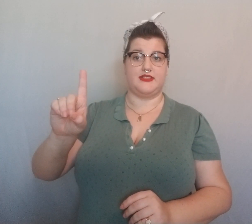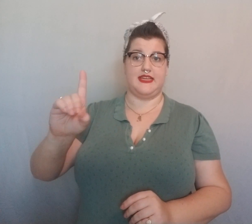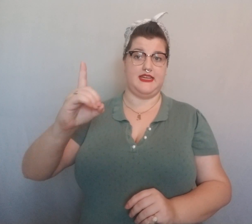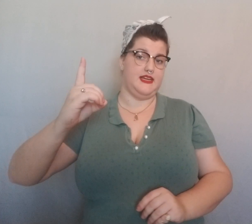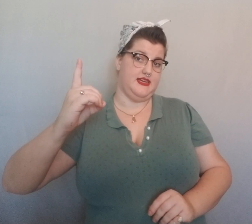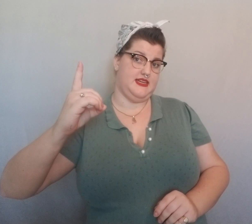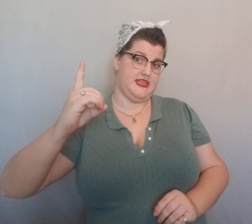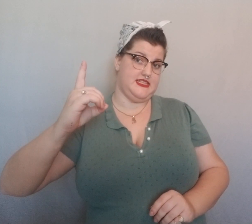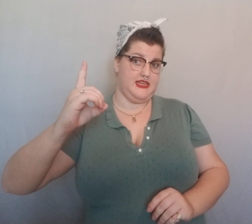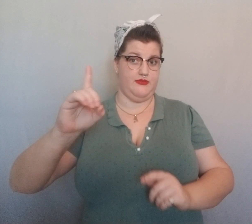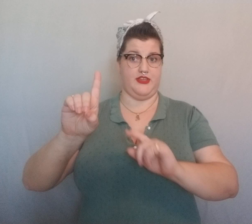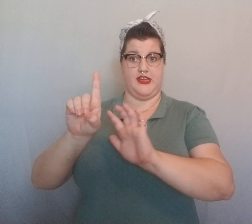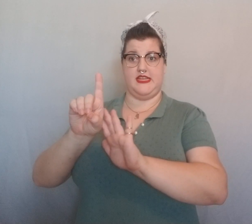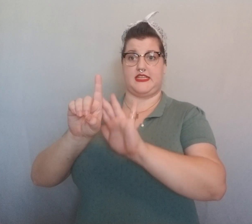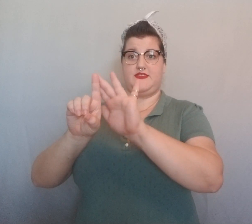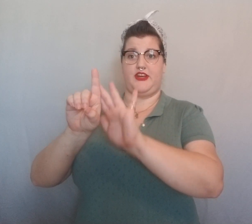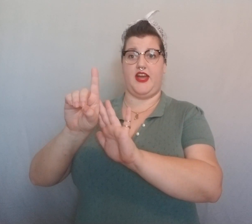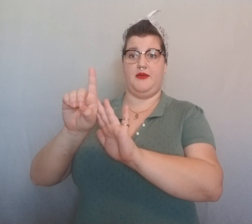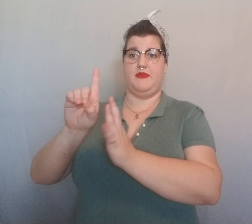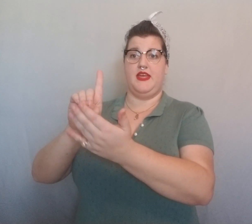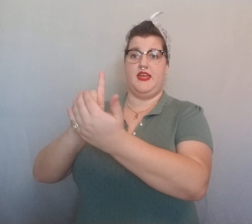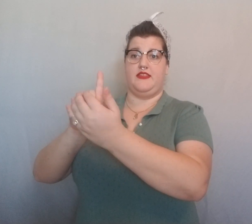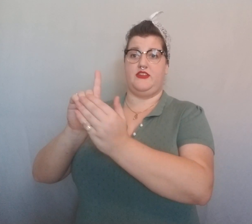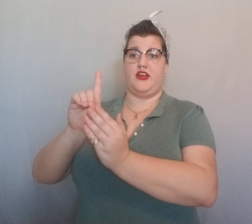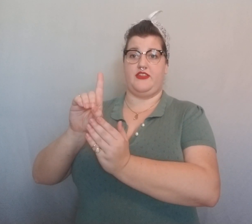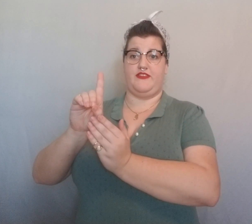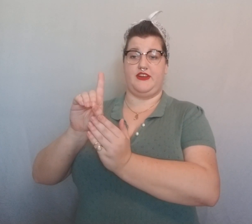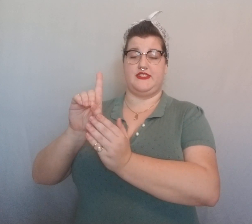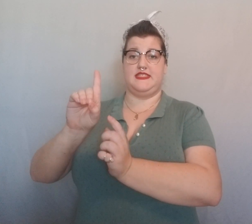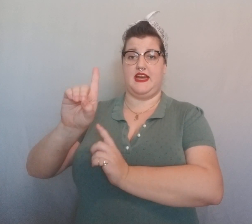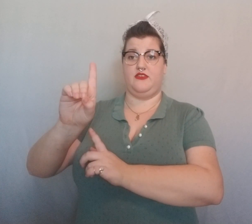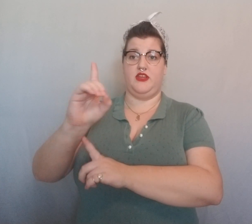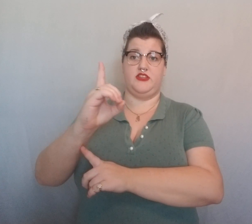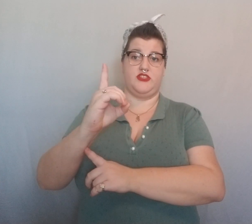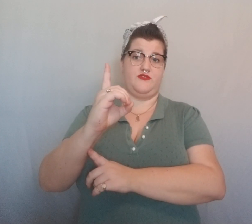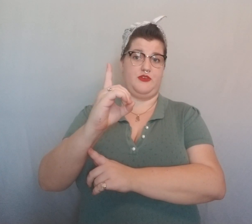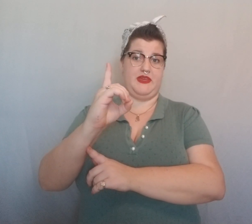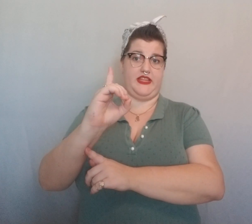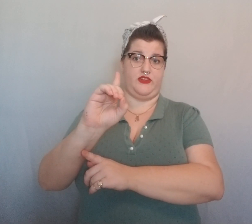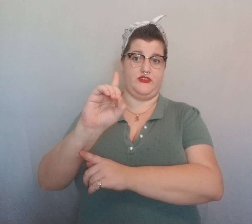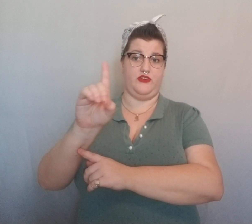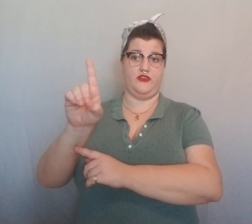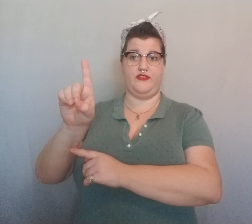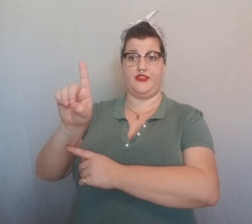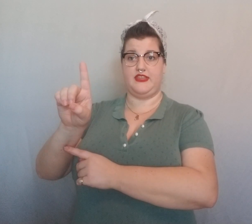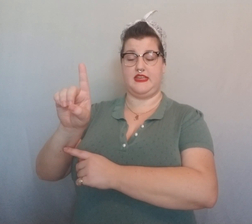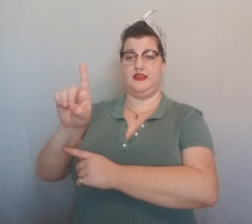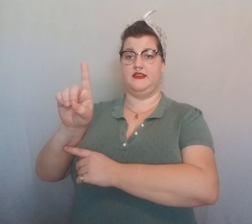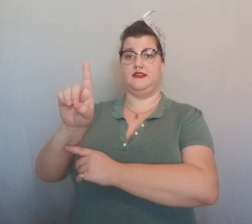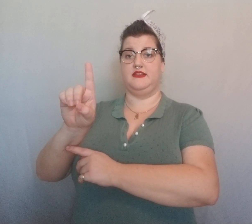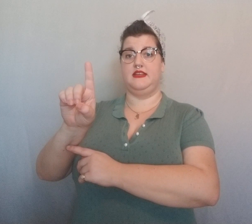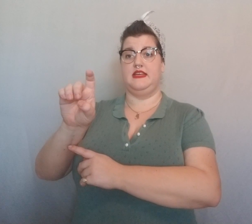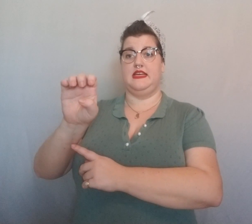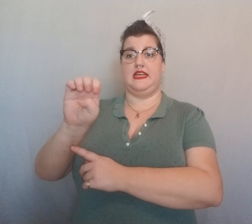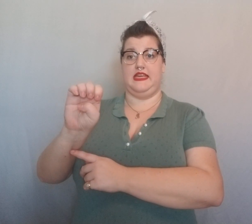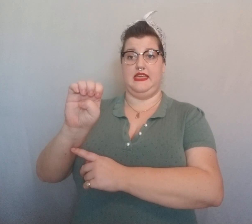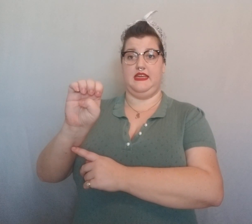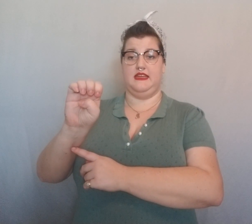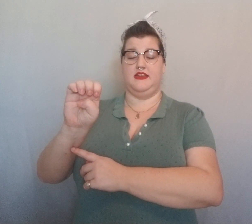like a D with your index finger up, then your other fingers down, just forming a little circle for the D. E,